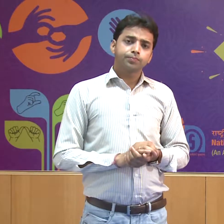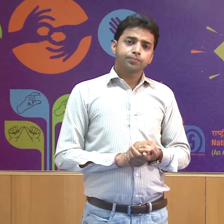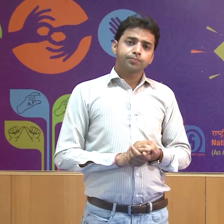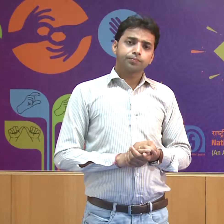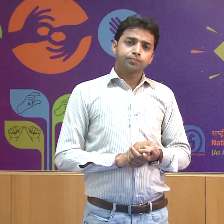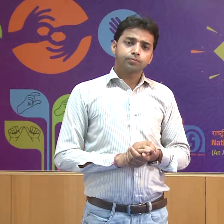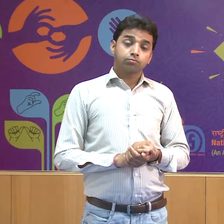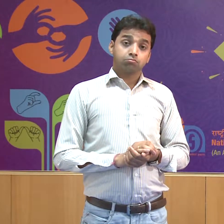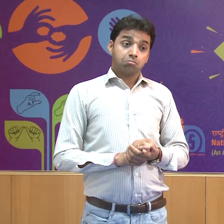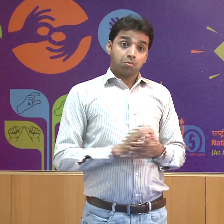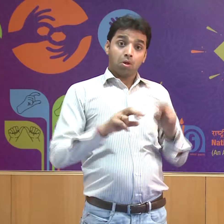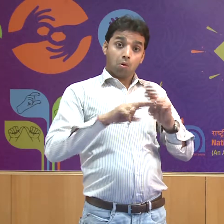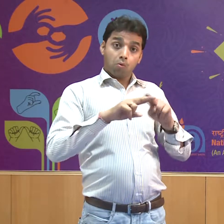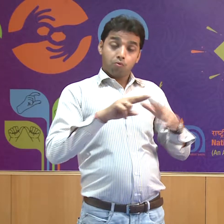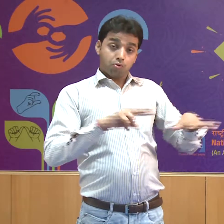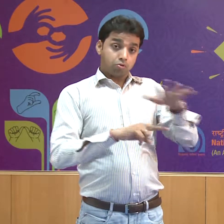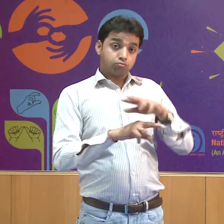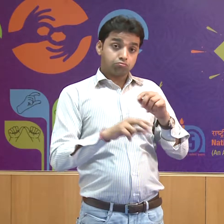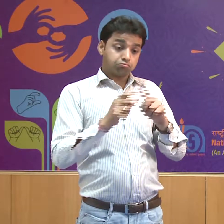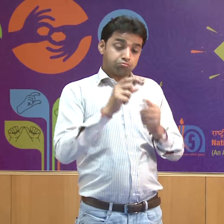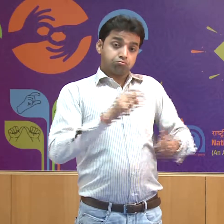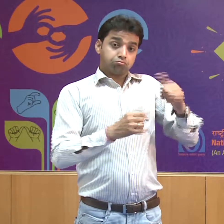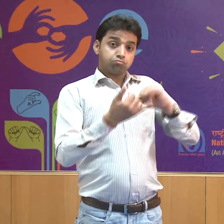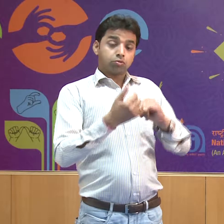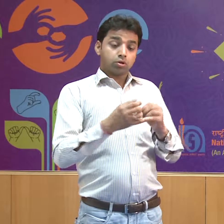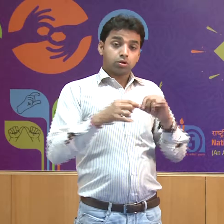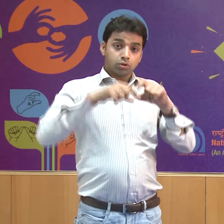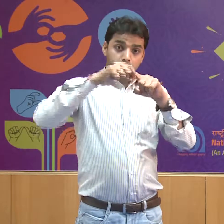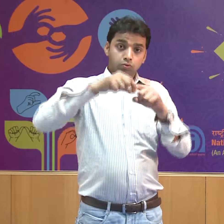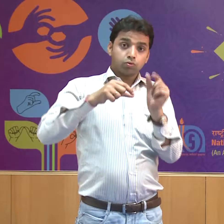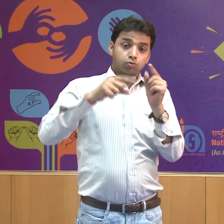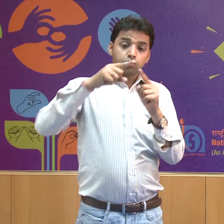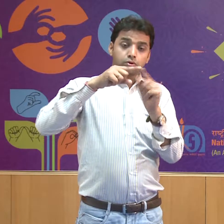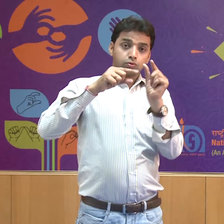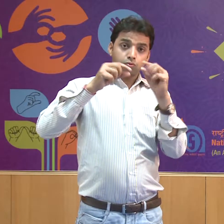The founder of the Delhi Sultanate was Qutbuddin Aibak.